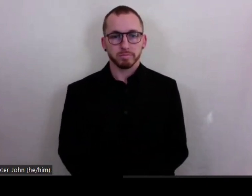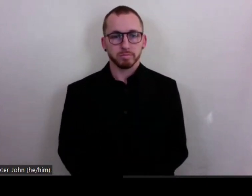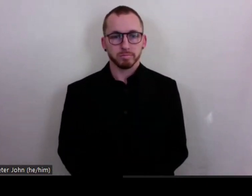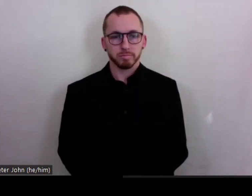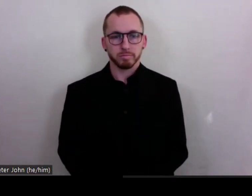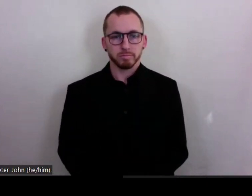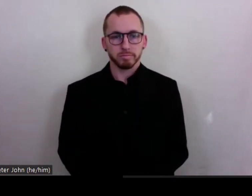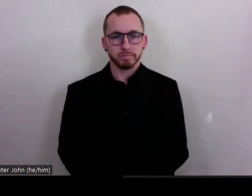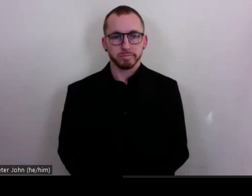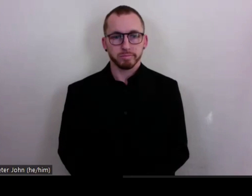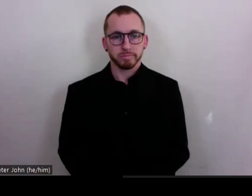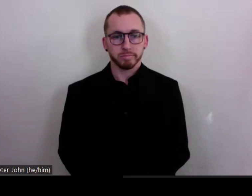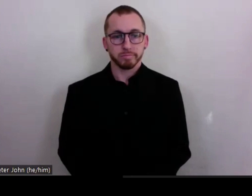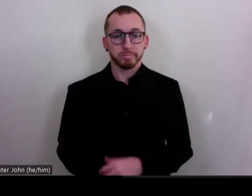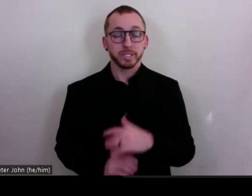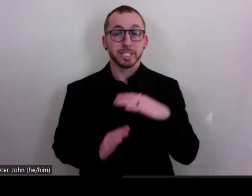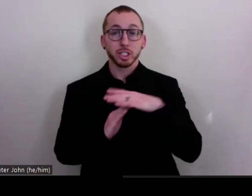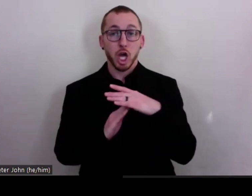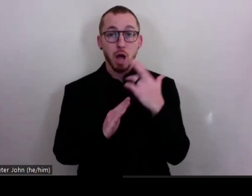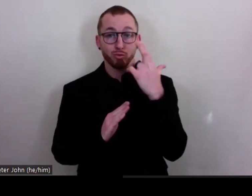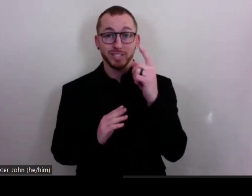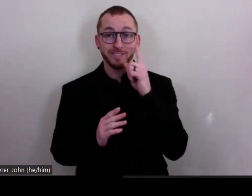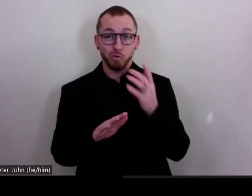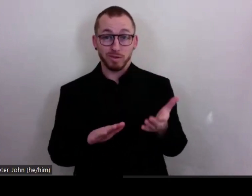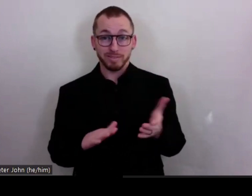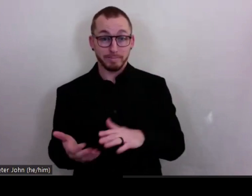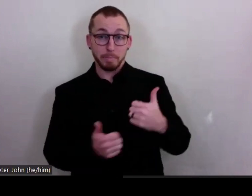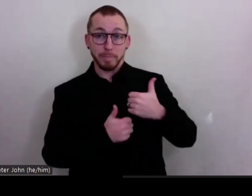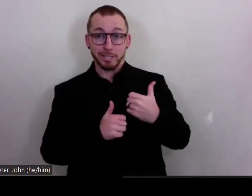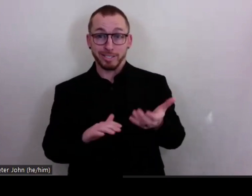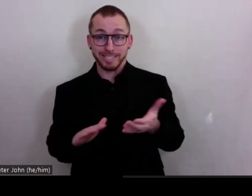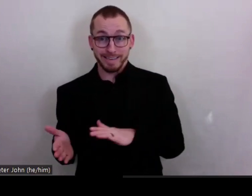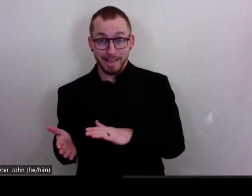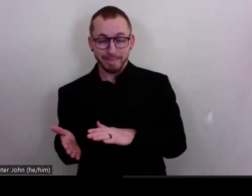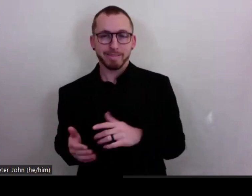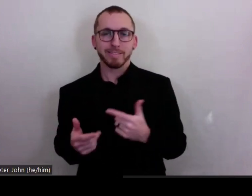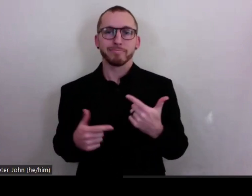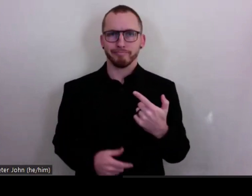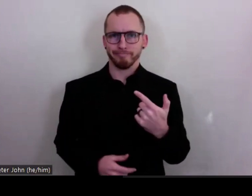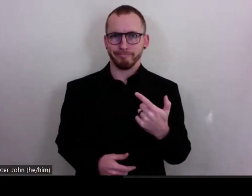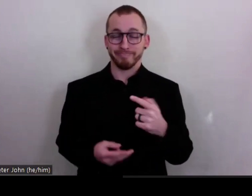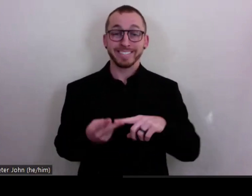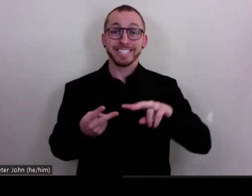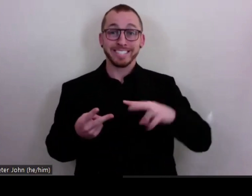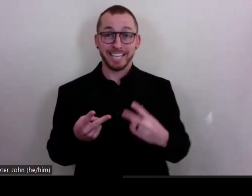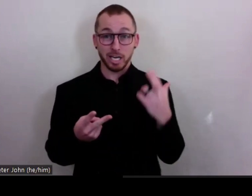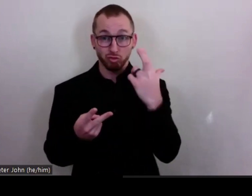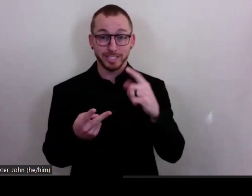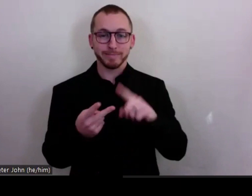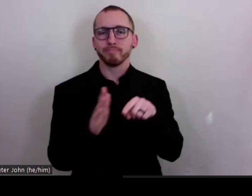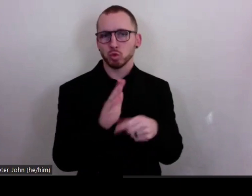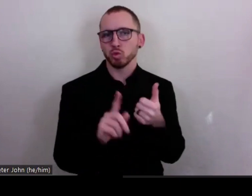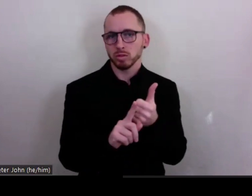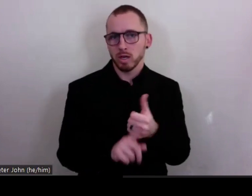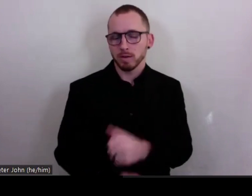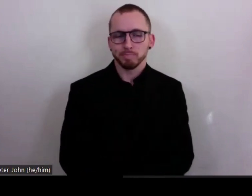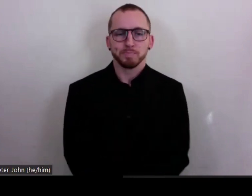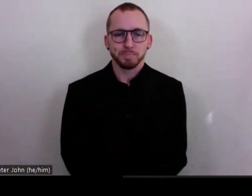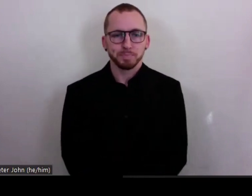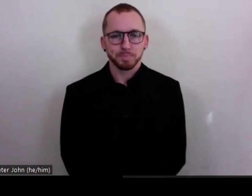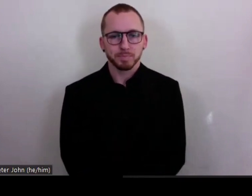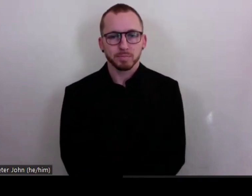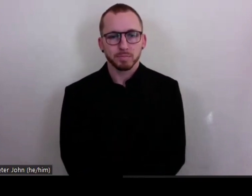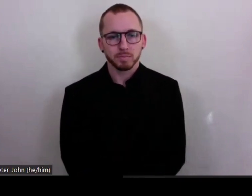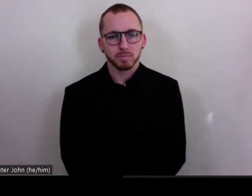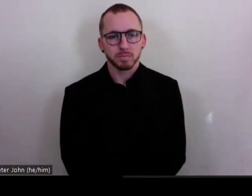interestingly. Third, hanging. The rate of suicide